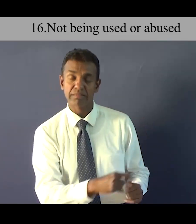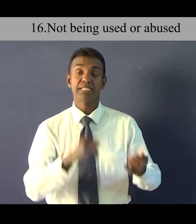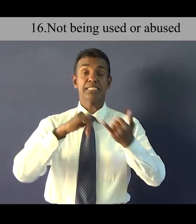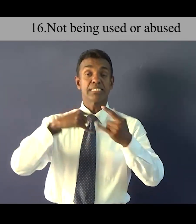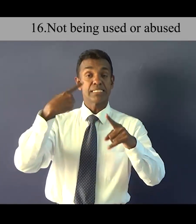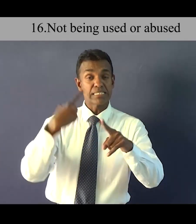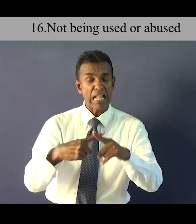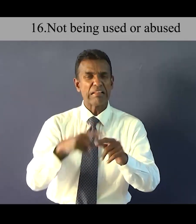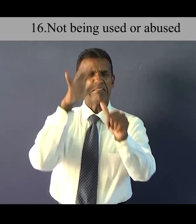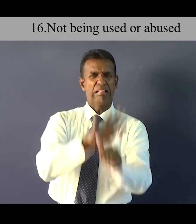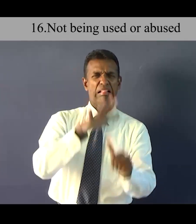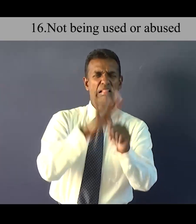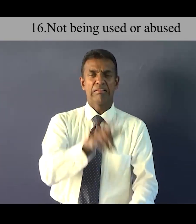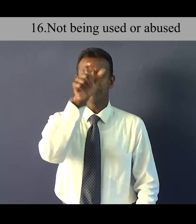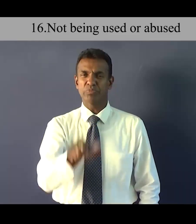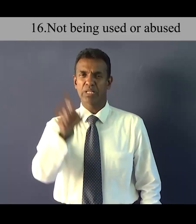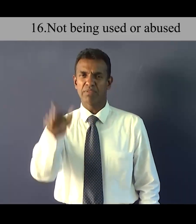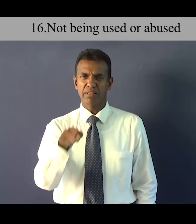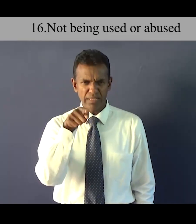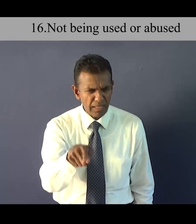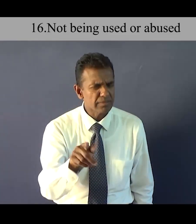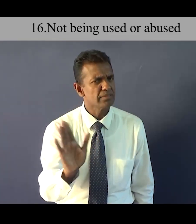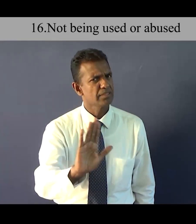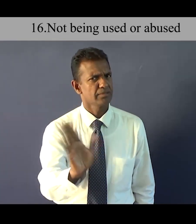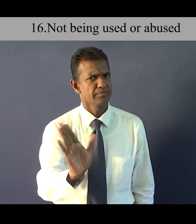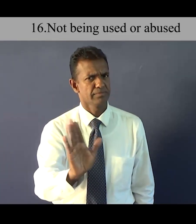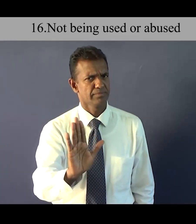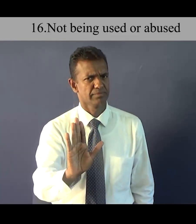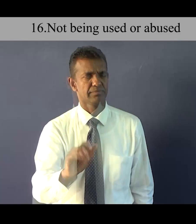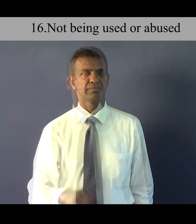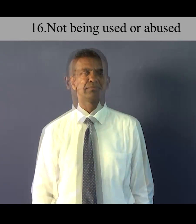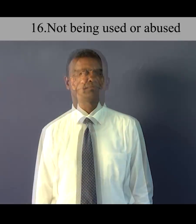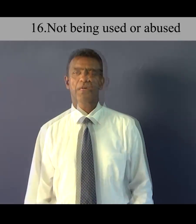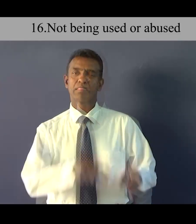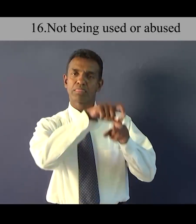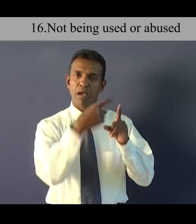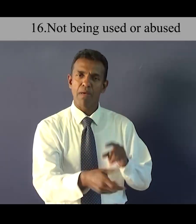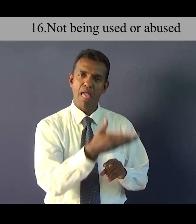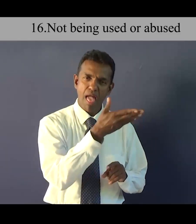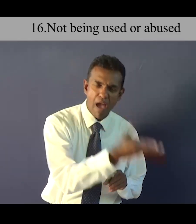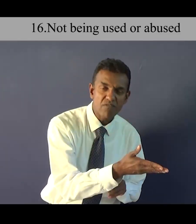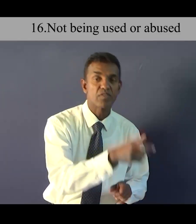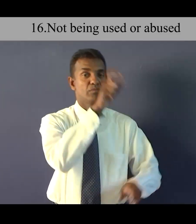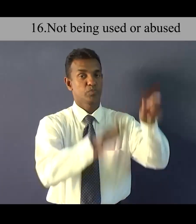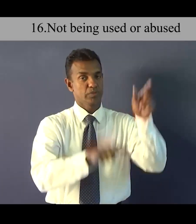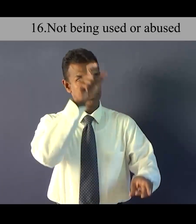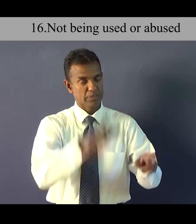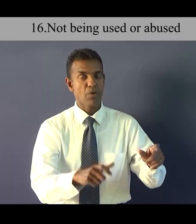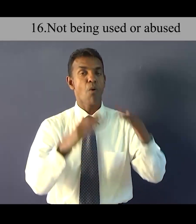Not being used or abused. Countries must make laws and rules